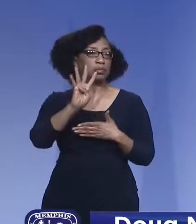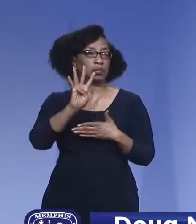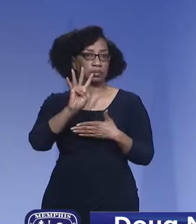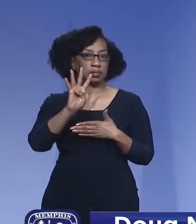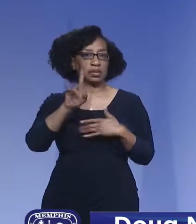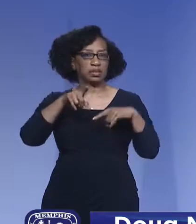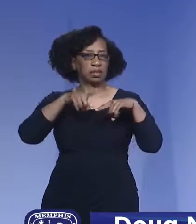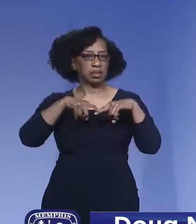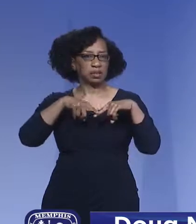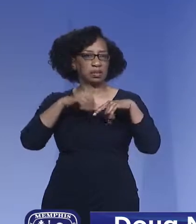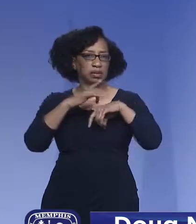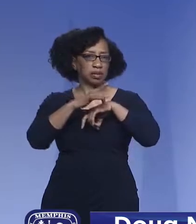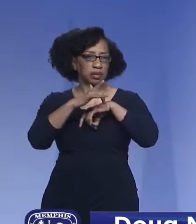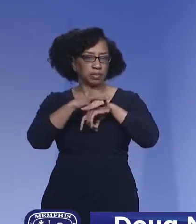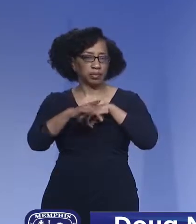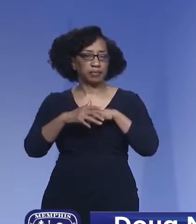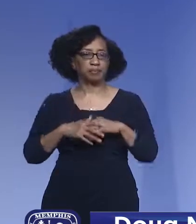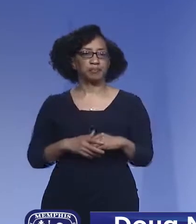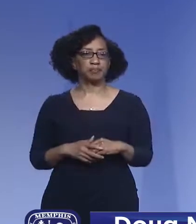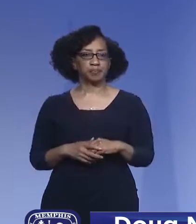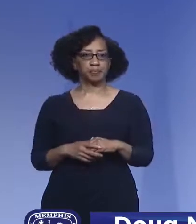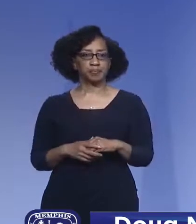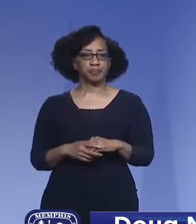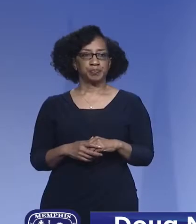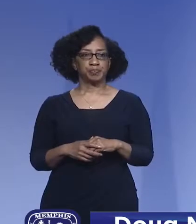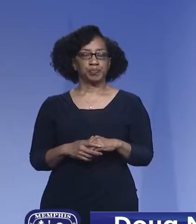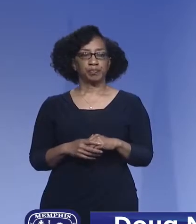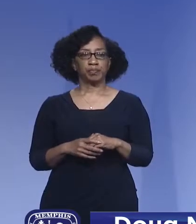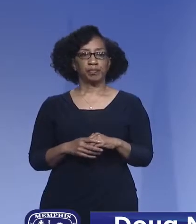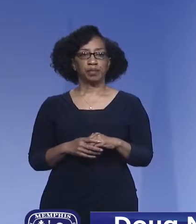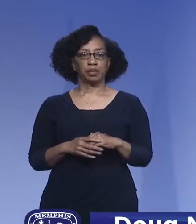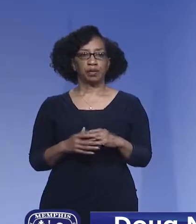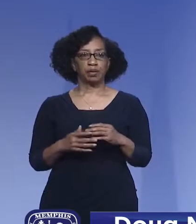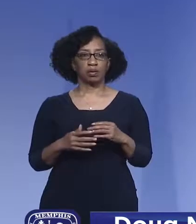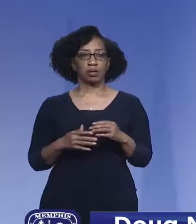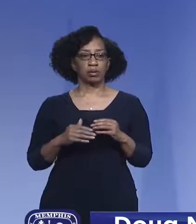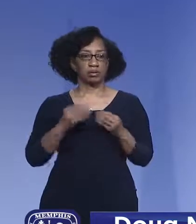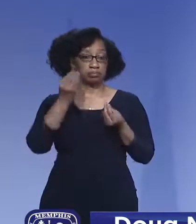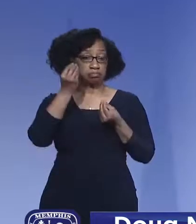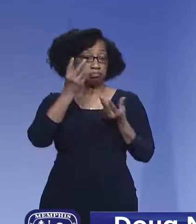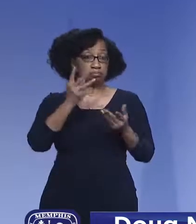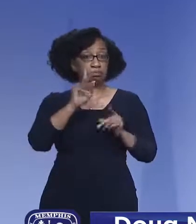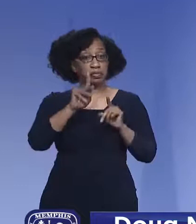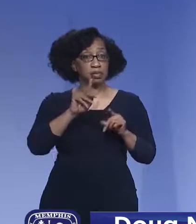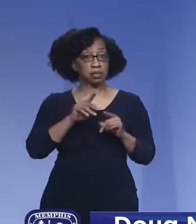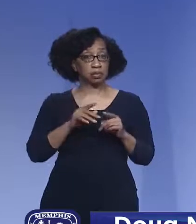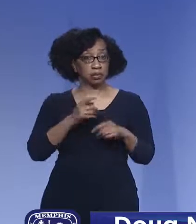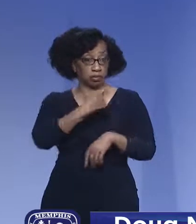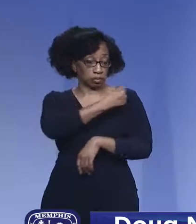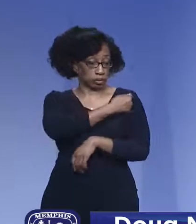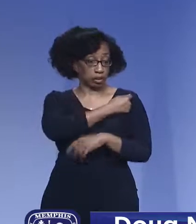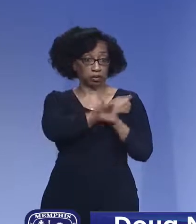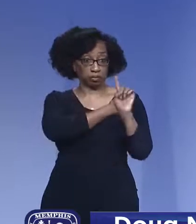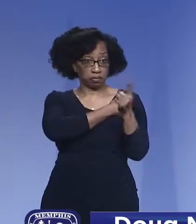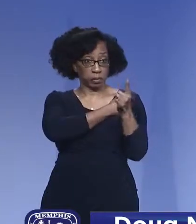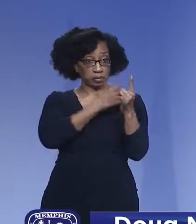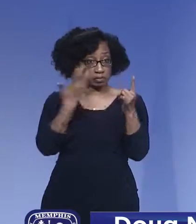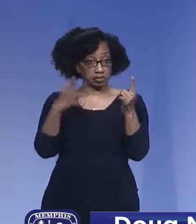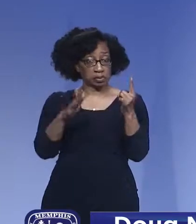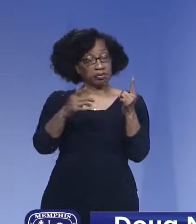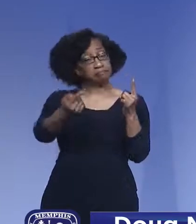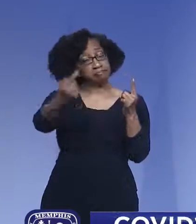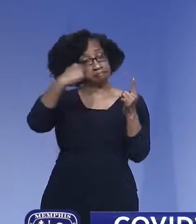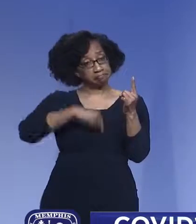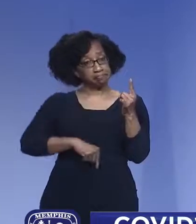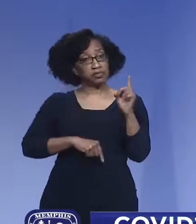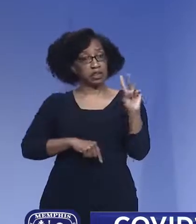to the availability of the facility. And people will just be apprised that they need to come back for their second shot. We have seen a really